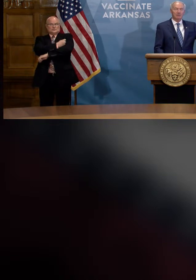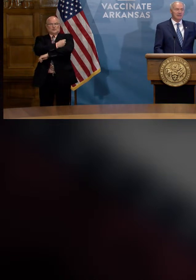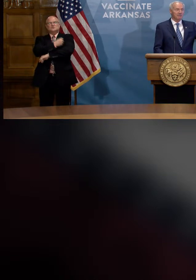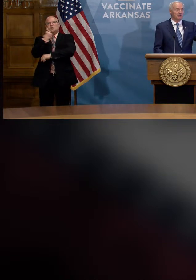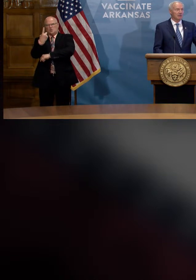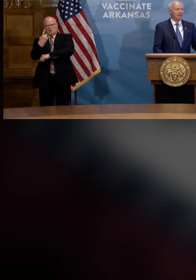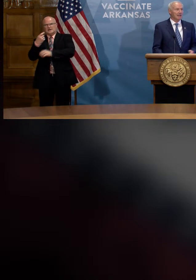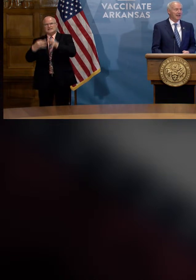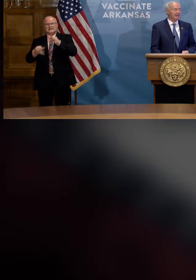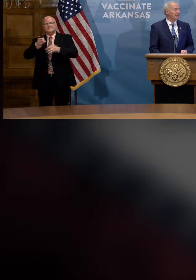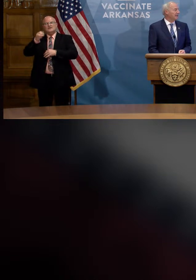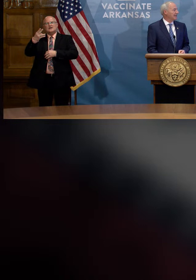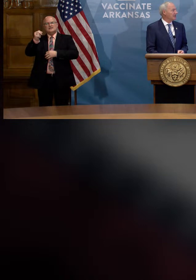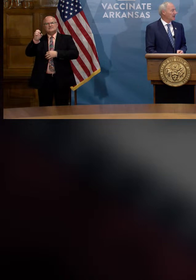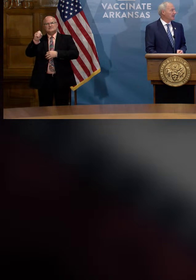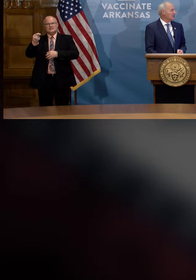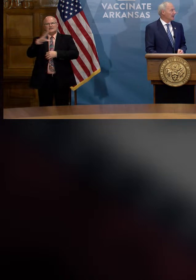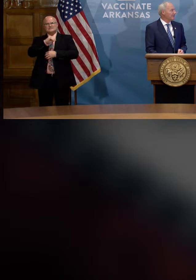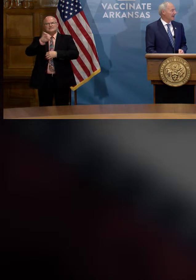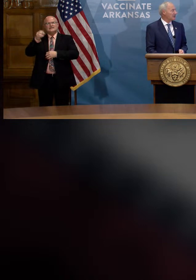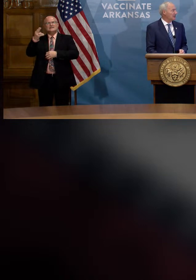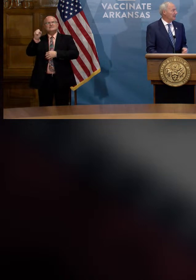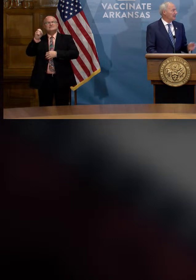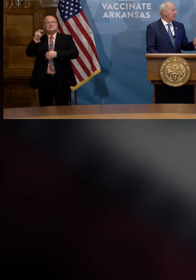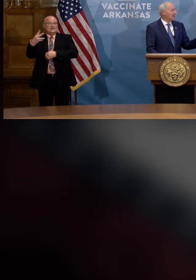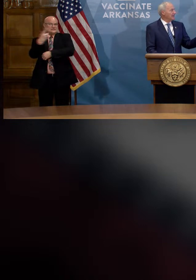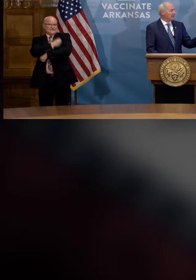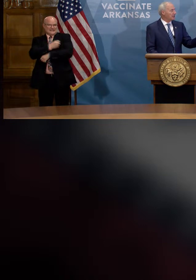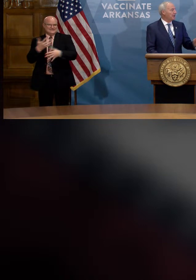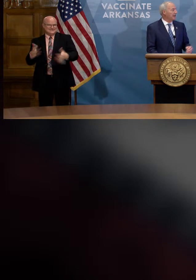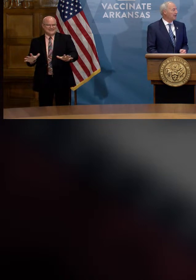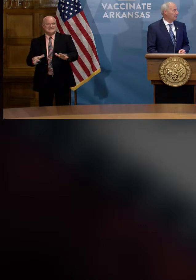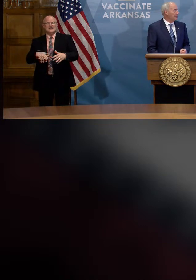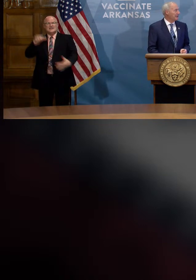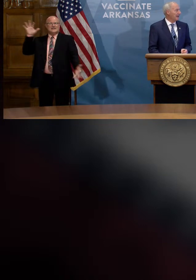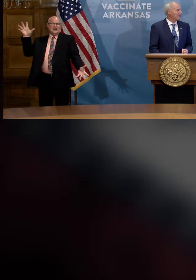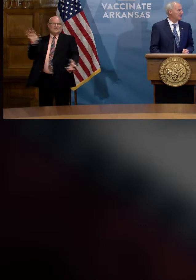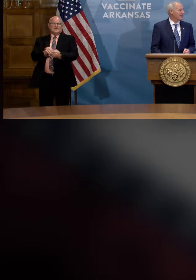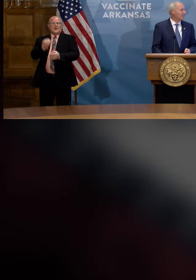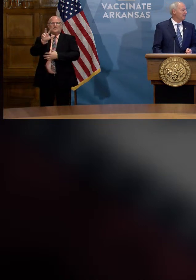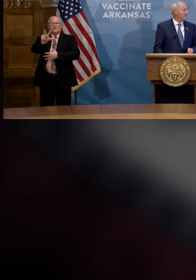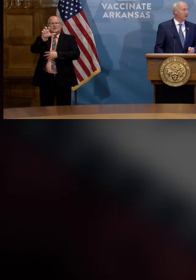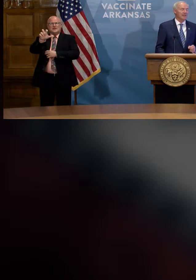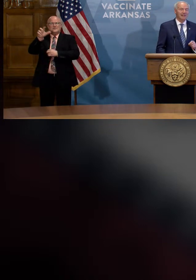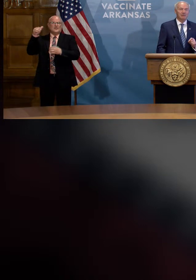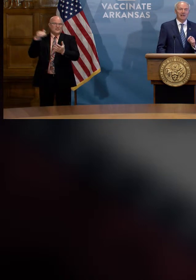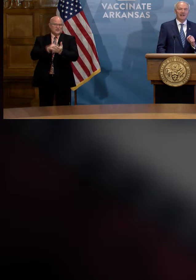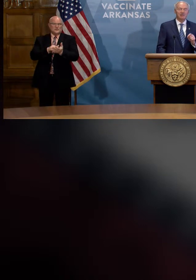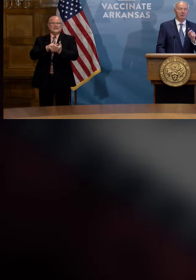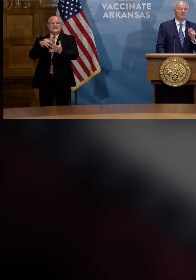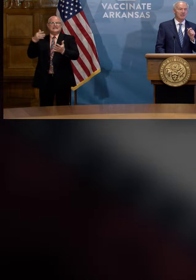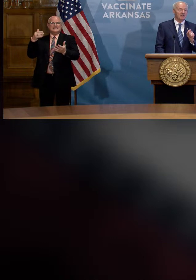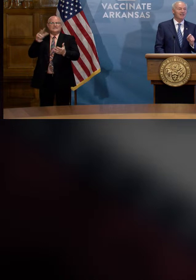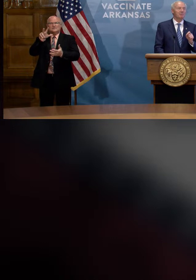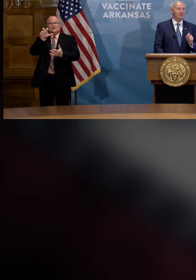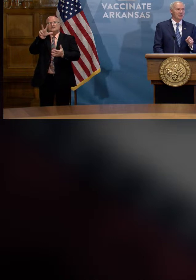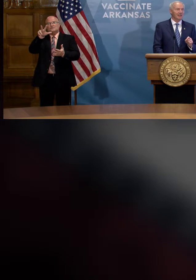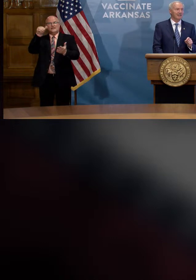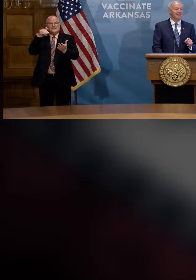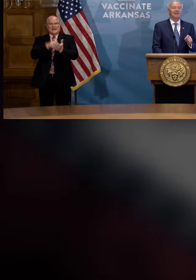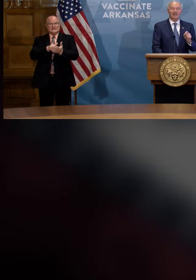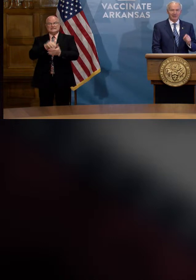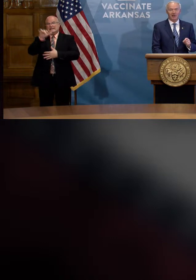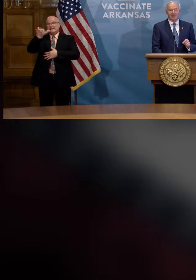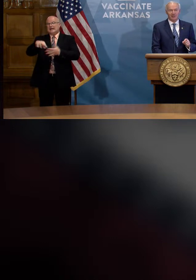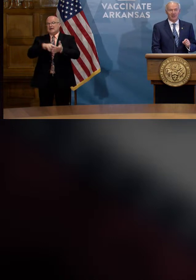1 dose if you have the J&J vaccine. That's 303,000 that have been fully immunized, which is